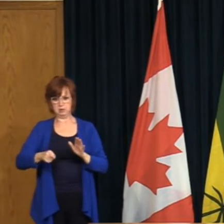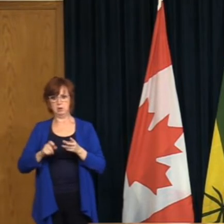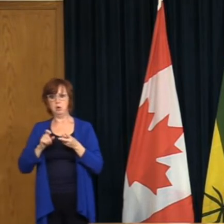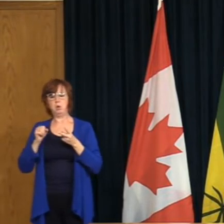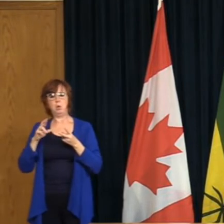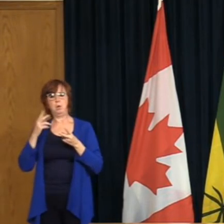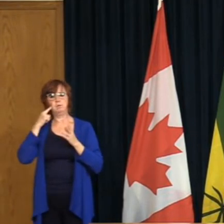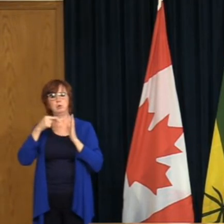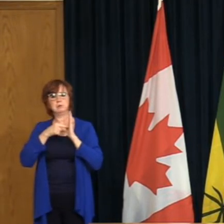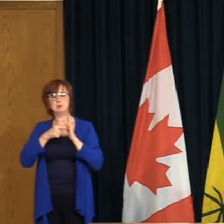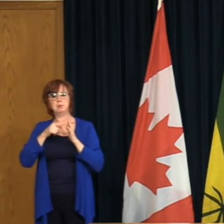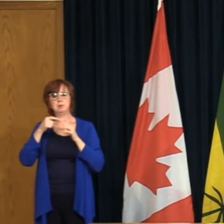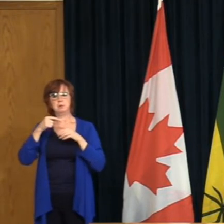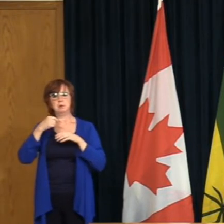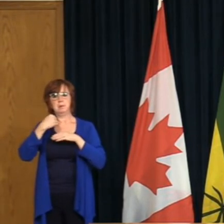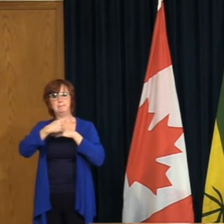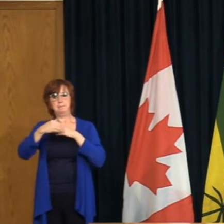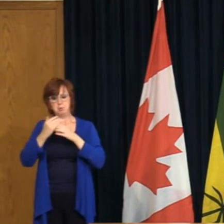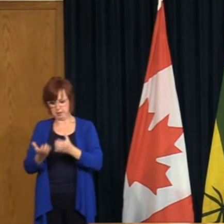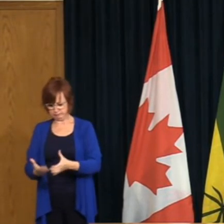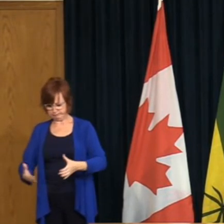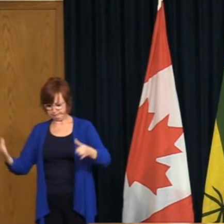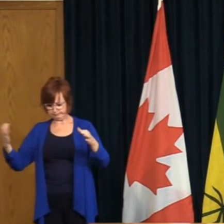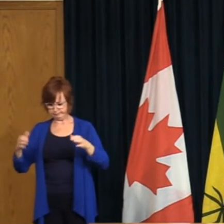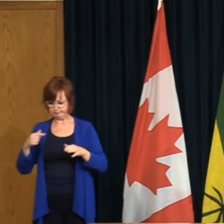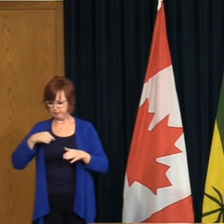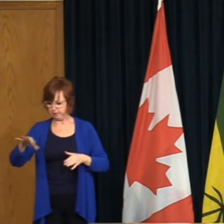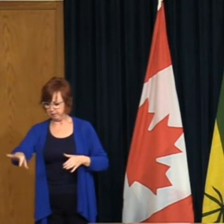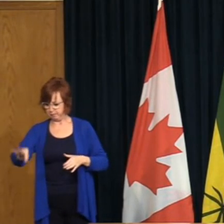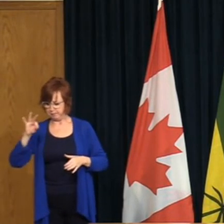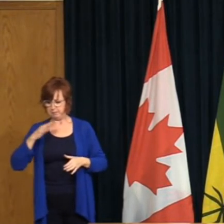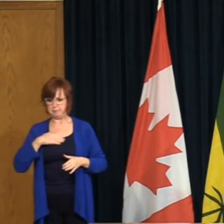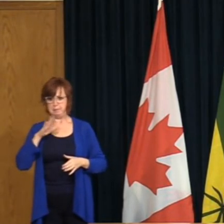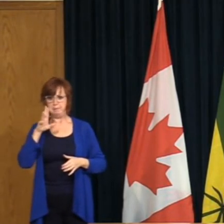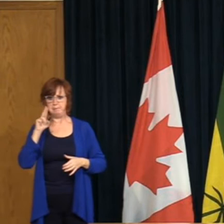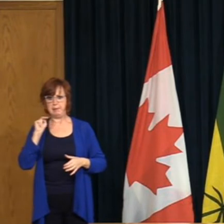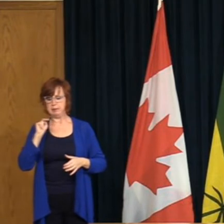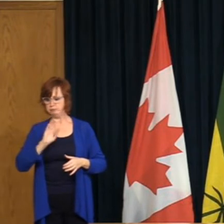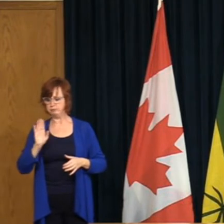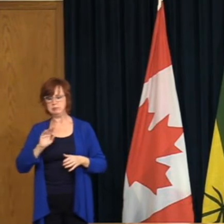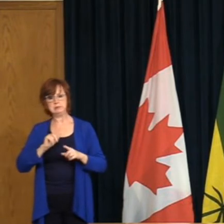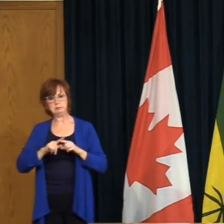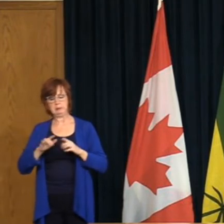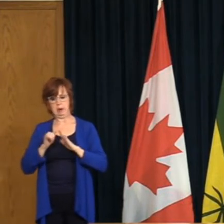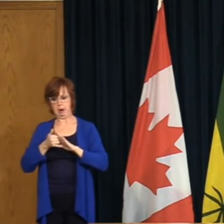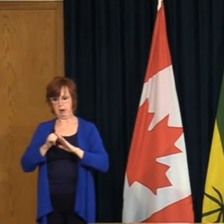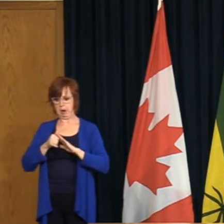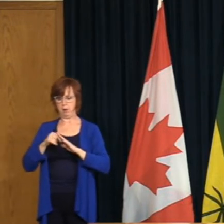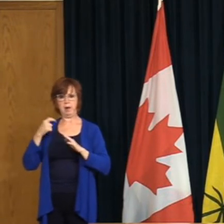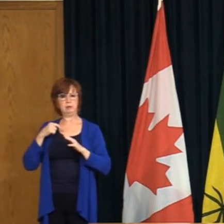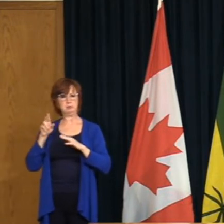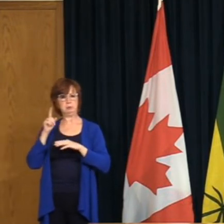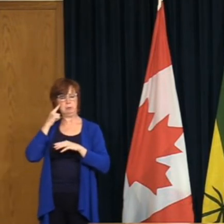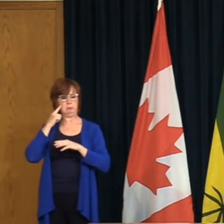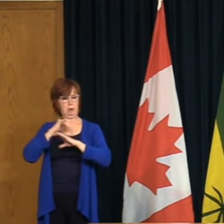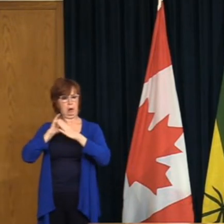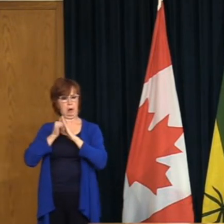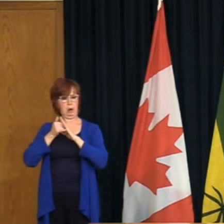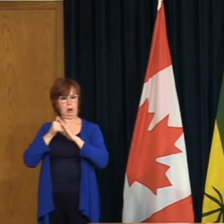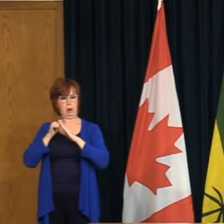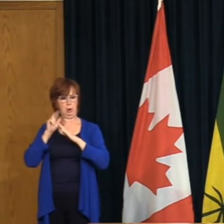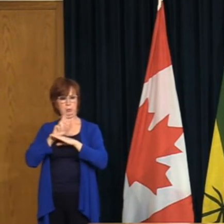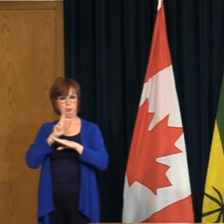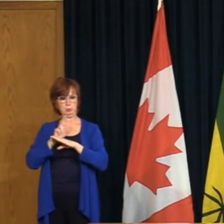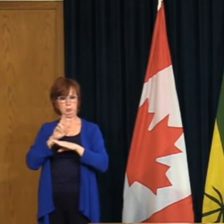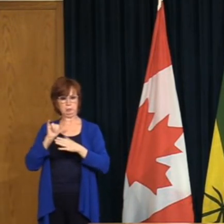about if we do choose to have a small gathering, keeping it as small as possible, and just thinking through how we